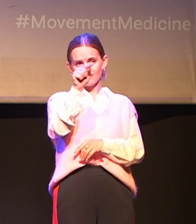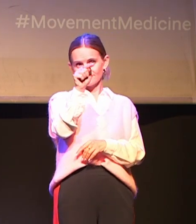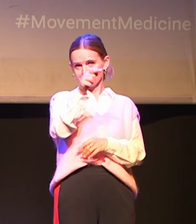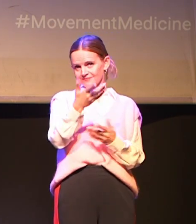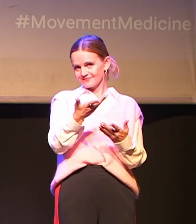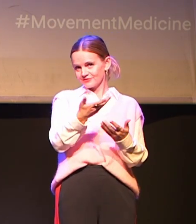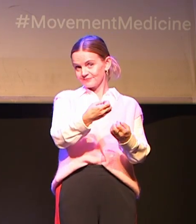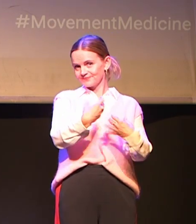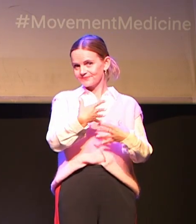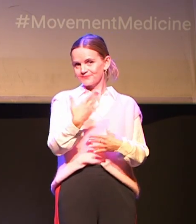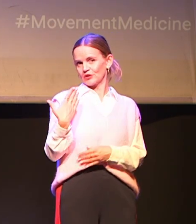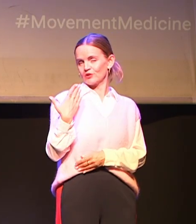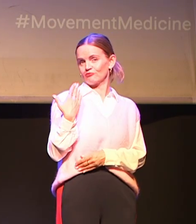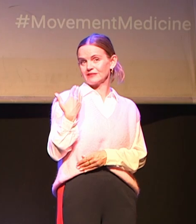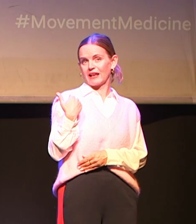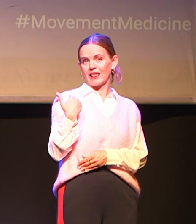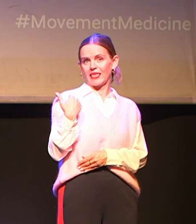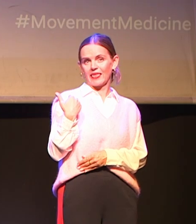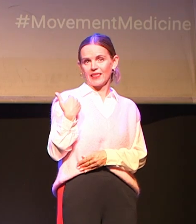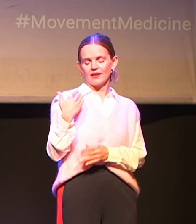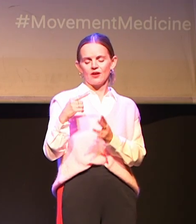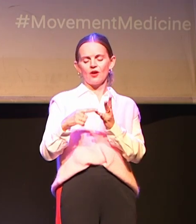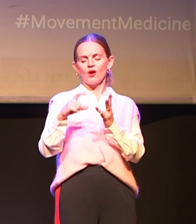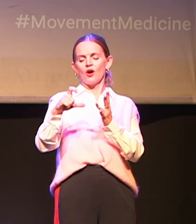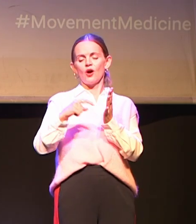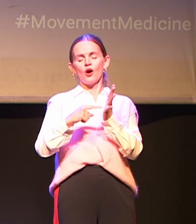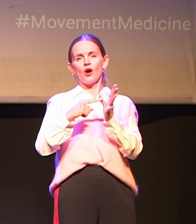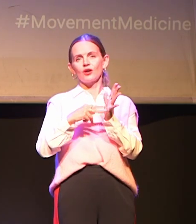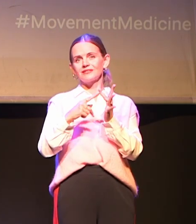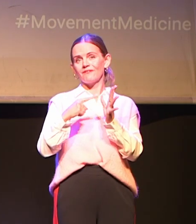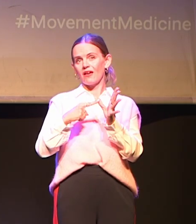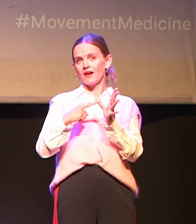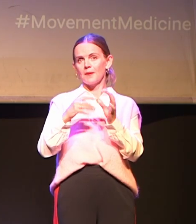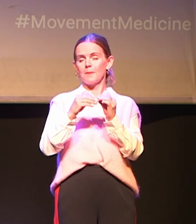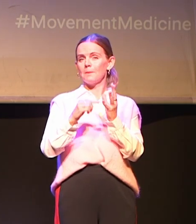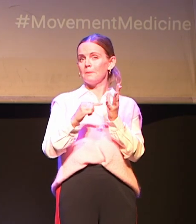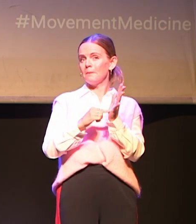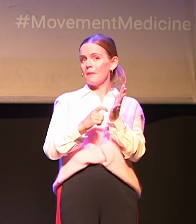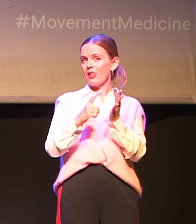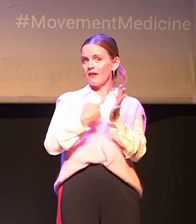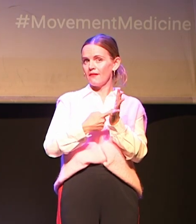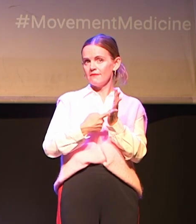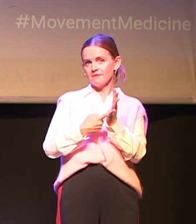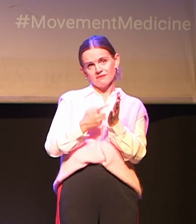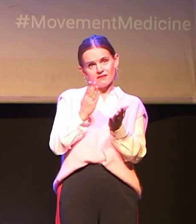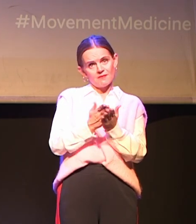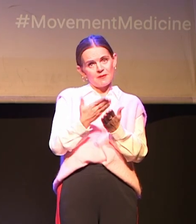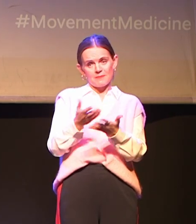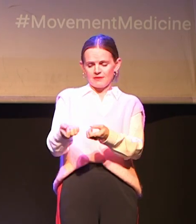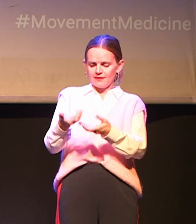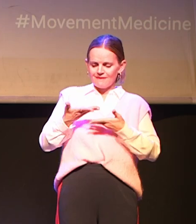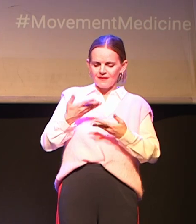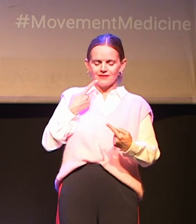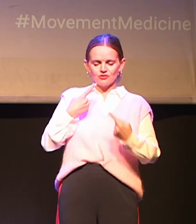recently, how Octavia Butler gave us instructions on how to, you know, like